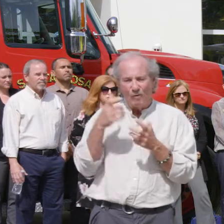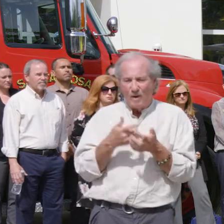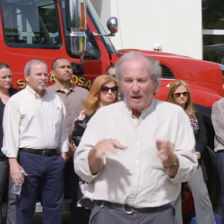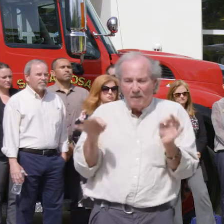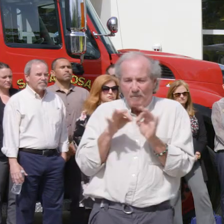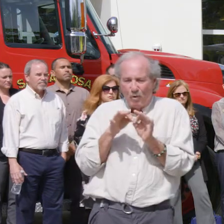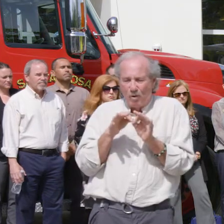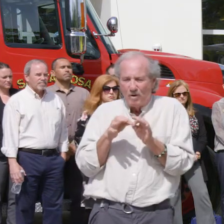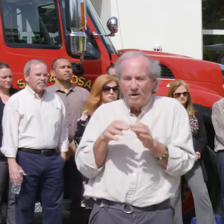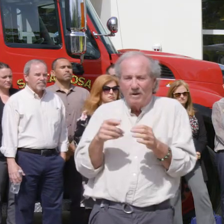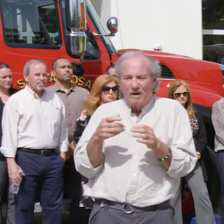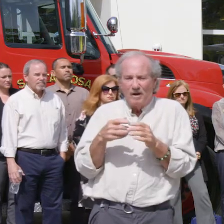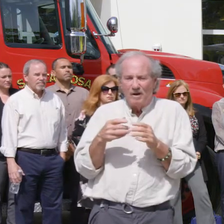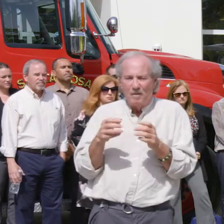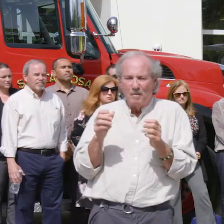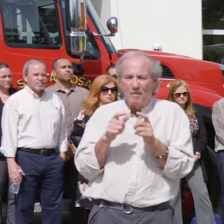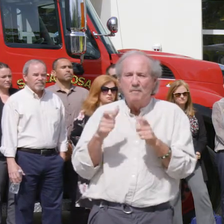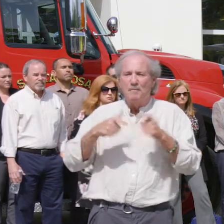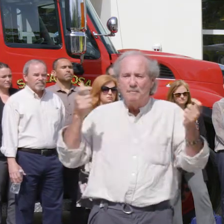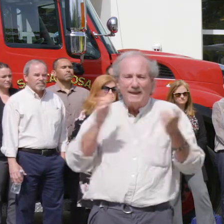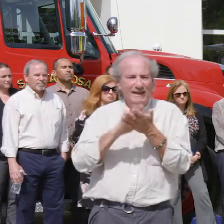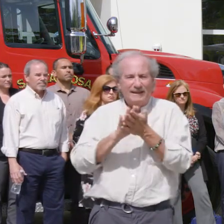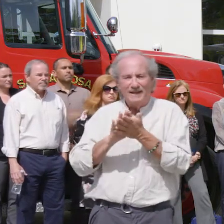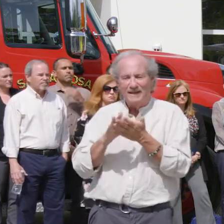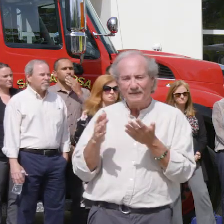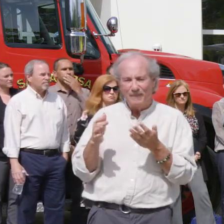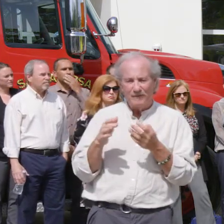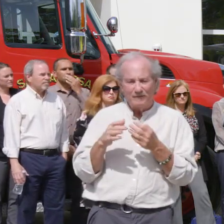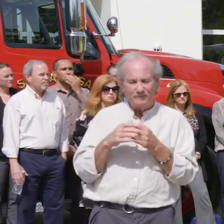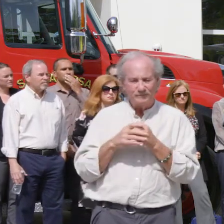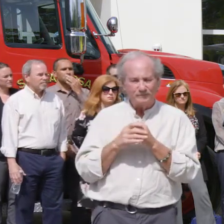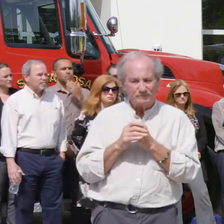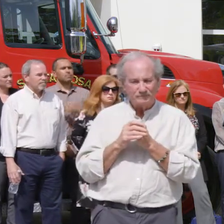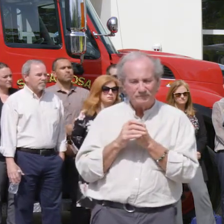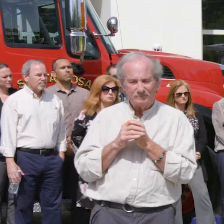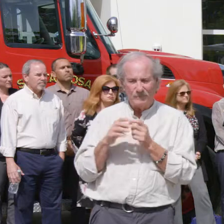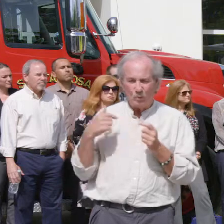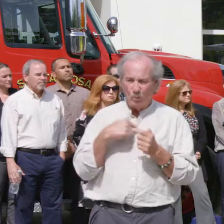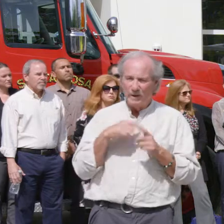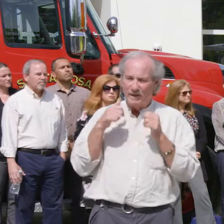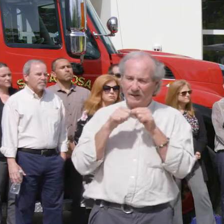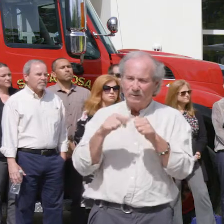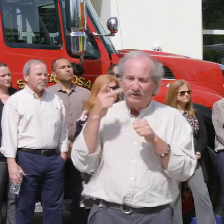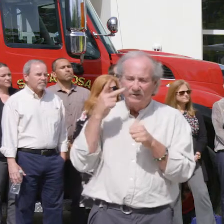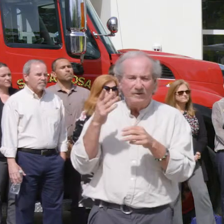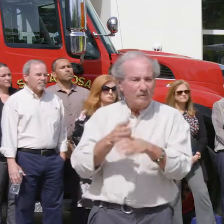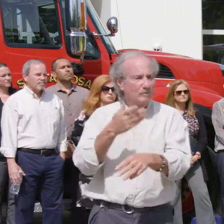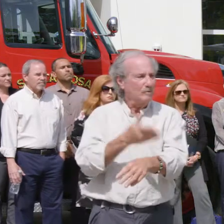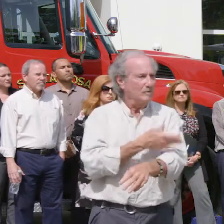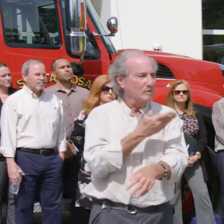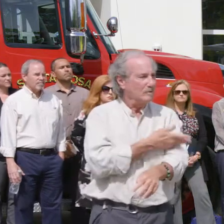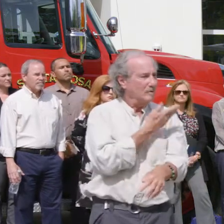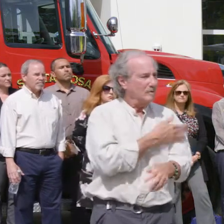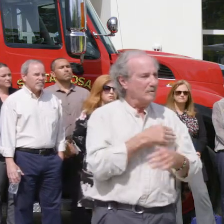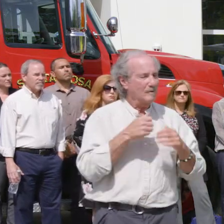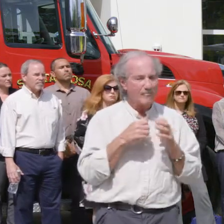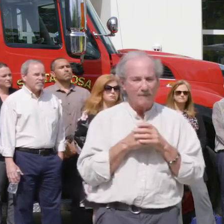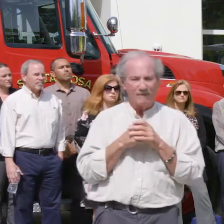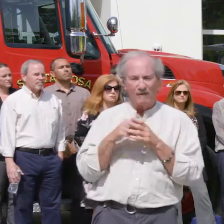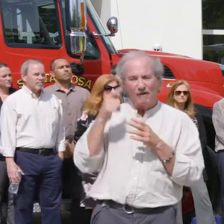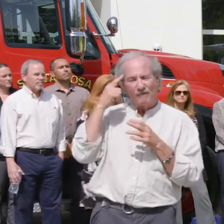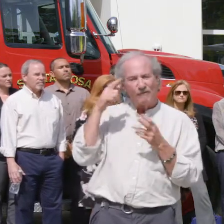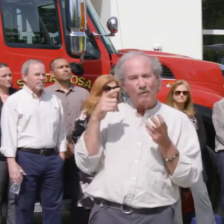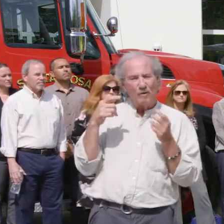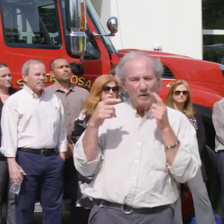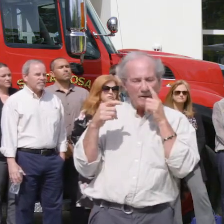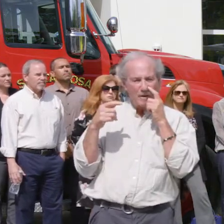since 1906. The success of this joint endeavor is evident as we continue to see restoration efforts underway. To highlight